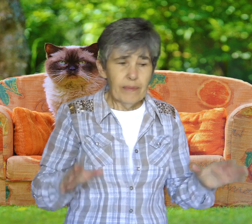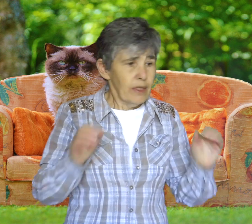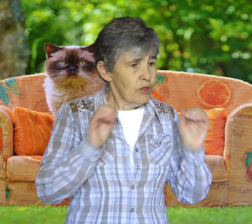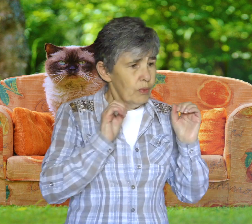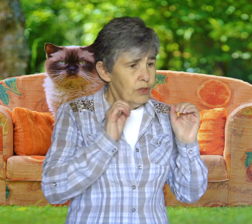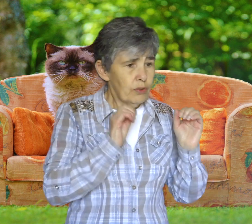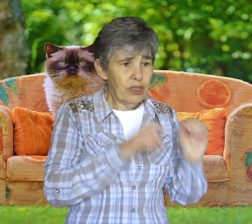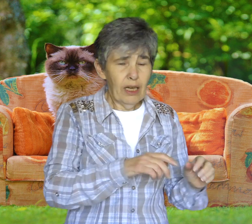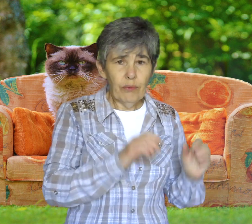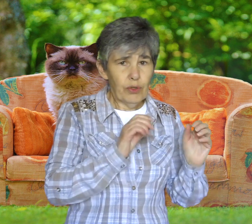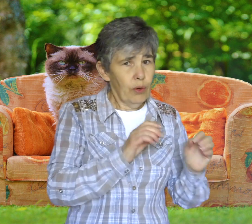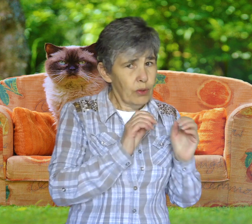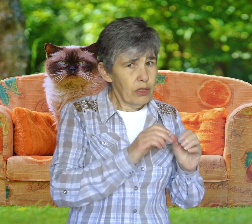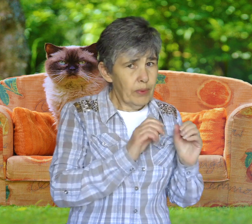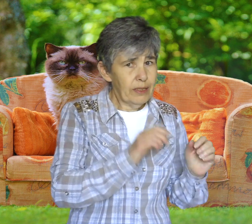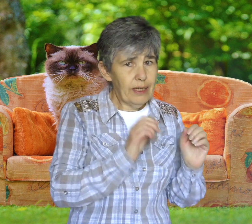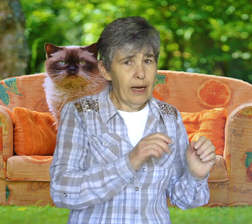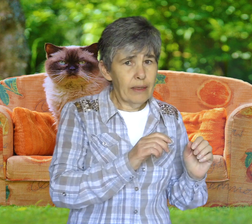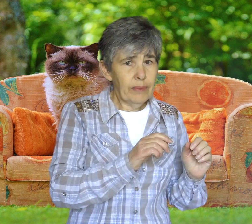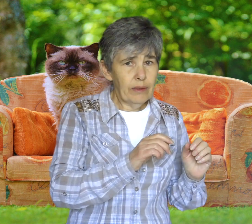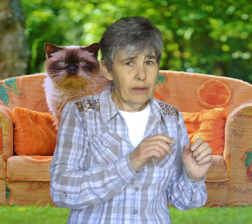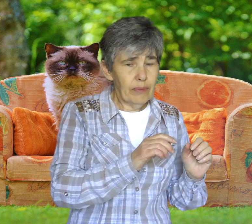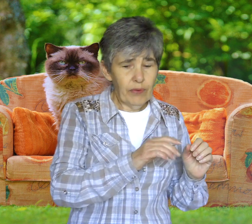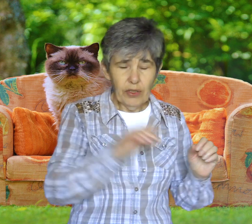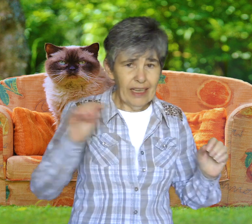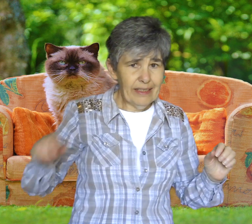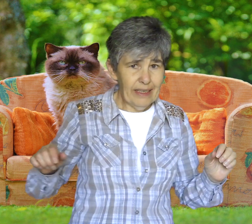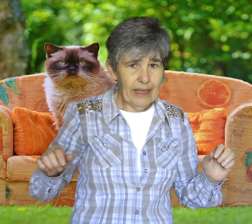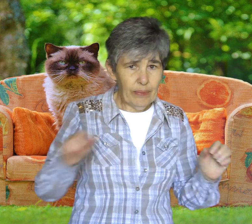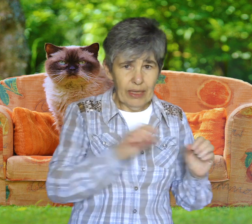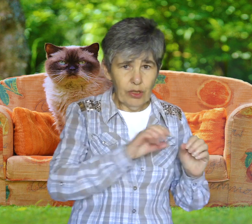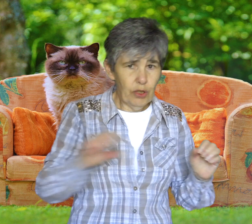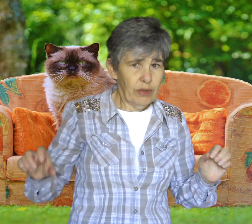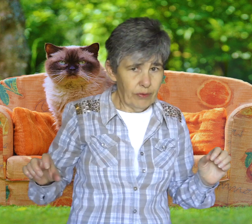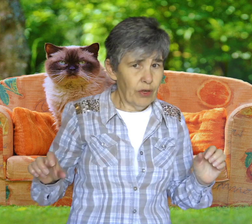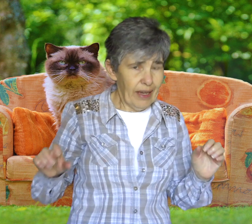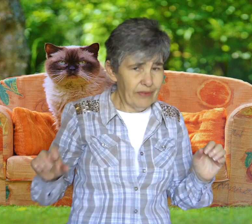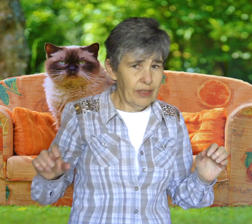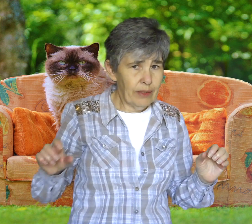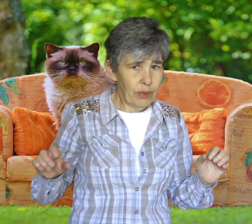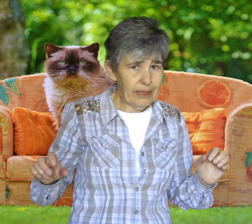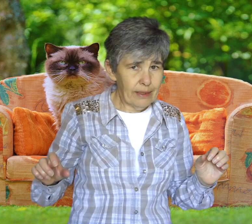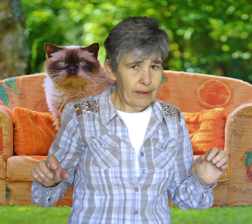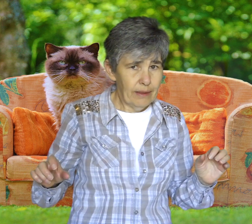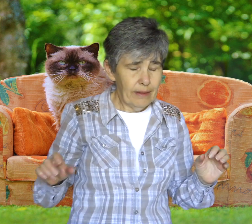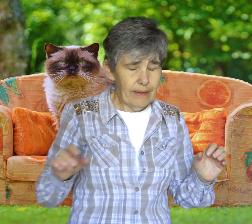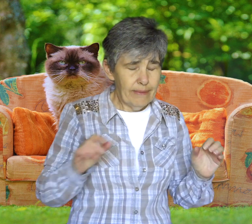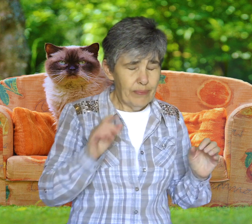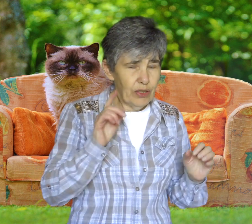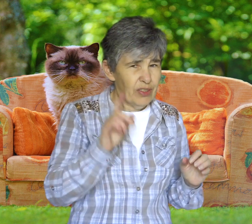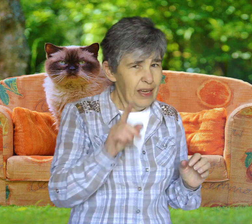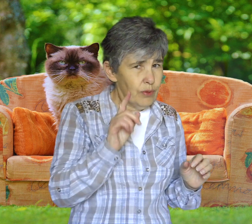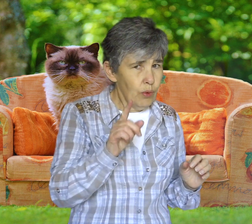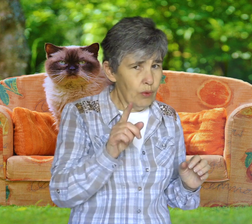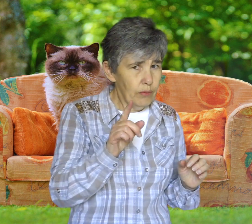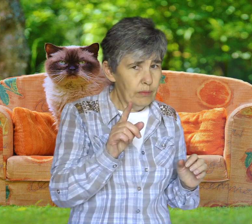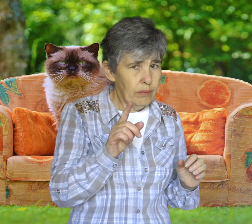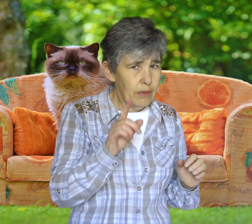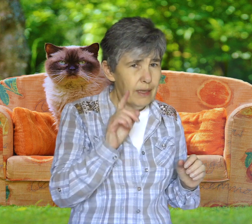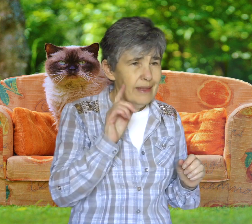So once you start with your once upon a time, before you get to the end, make sure you've got everything right, because they know. They